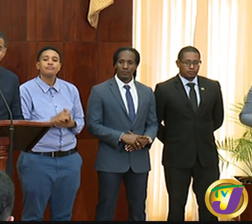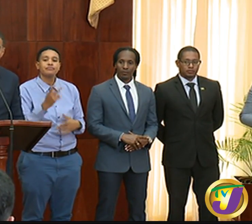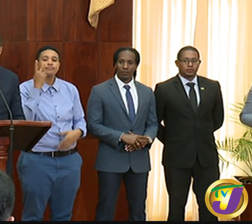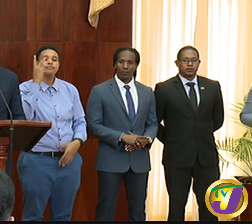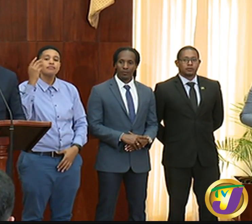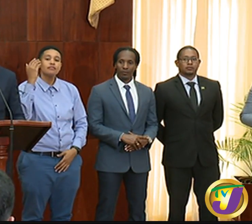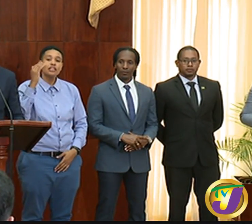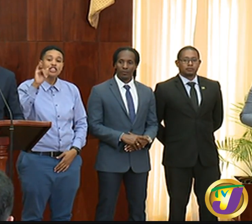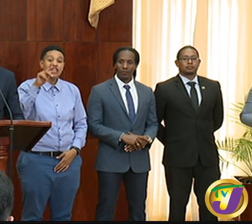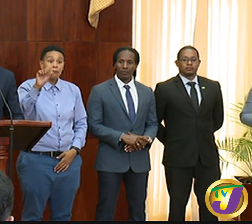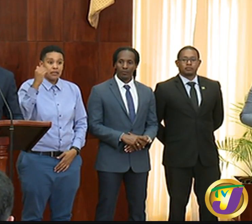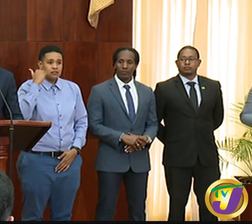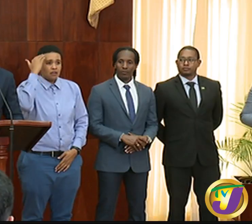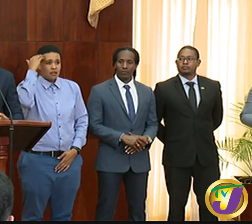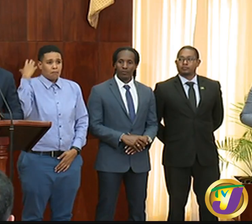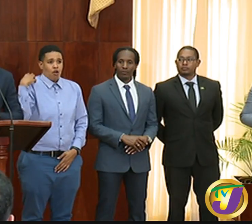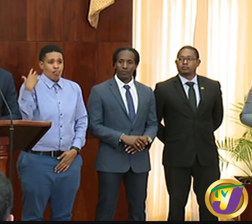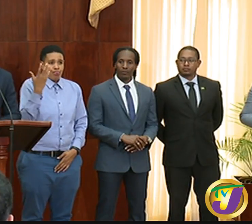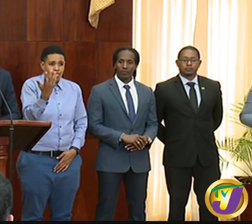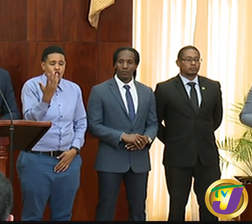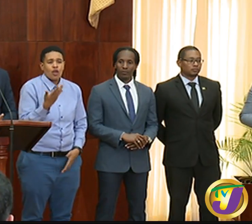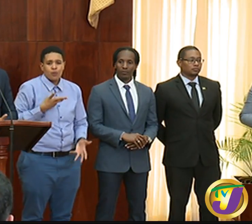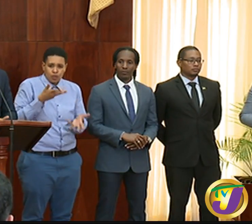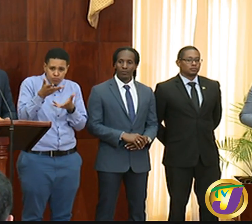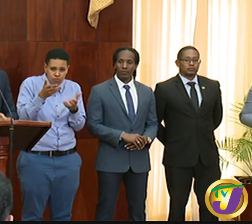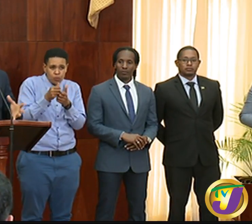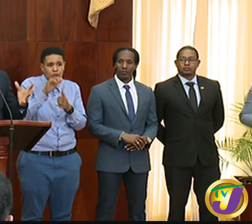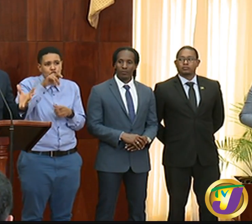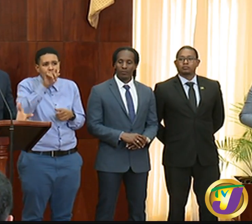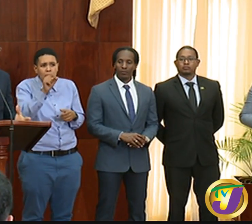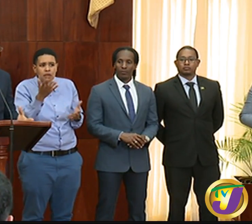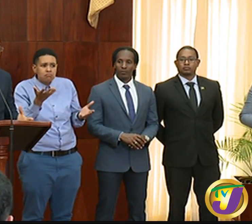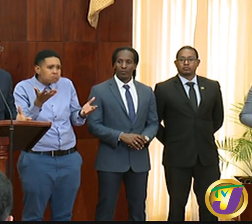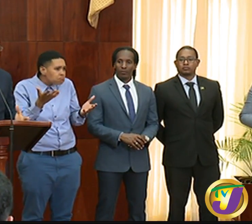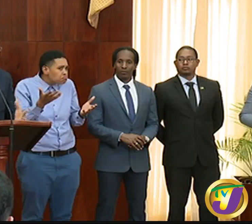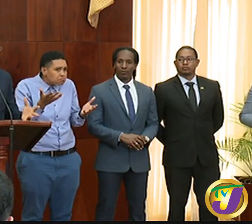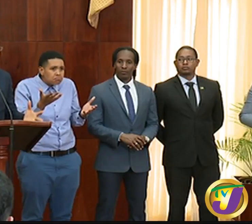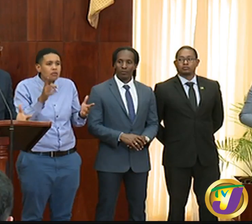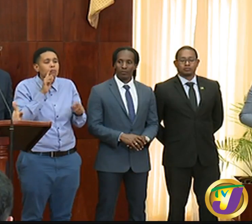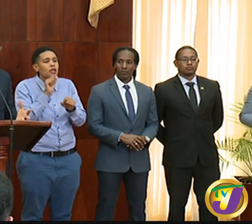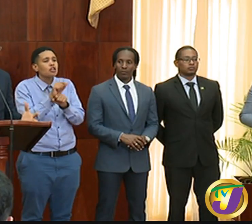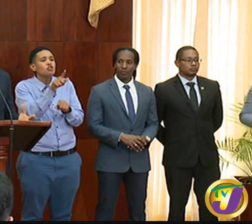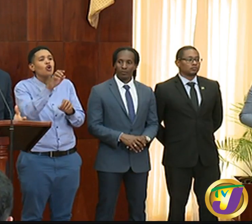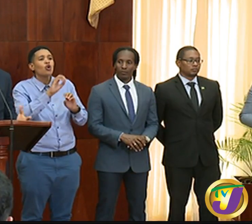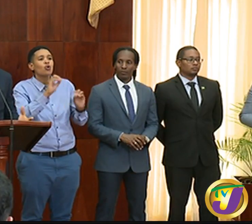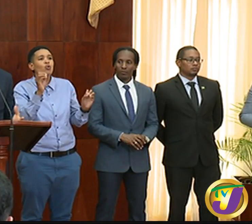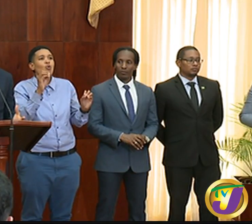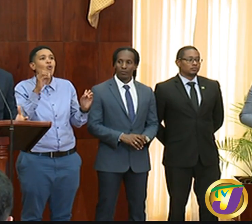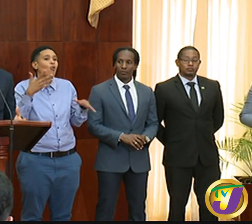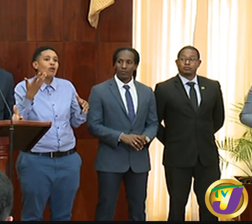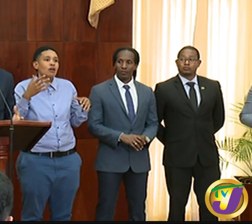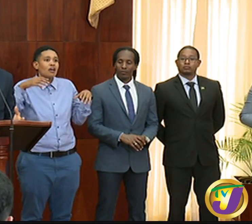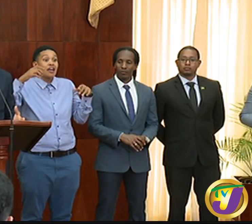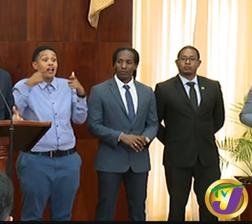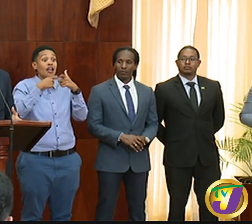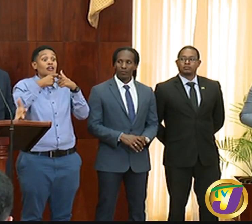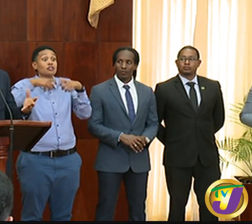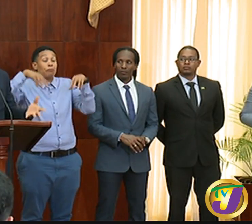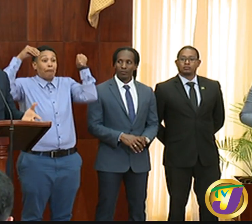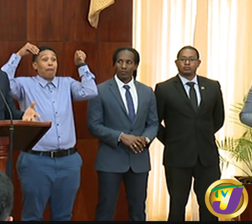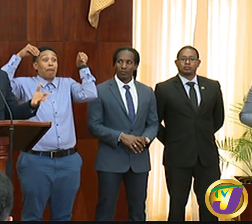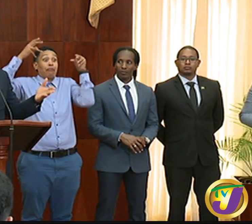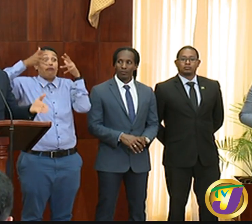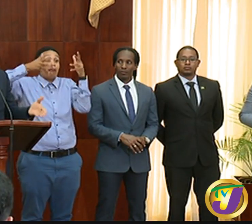of JPS here. We will be speaking with JPS to make sure that there is no fallout in electricity